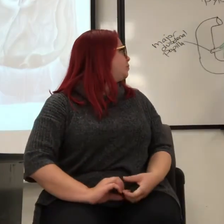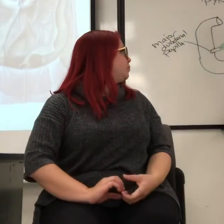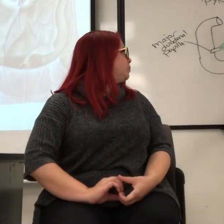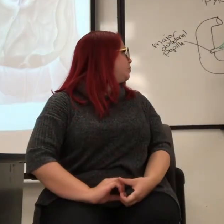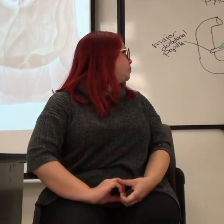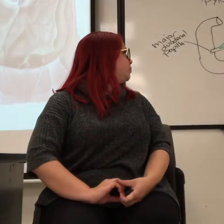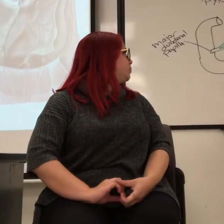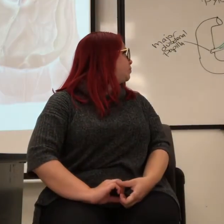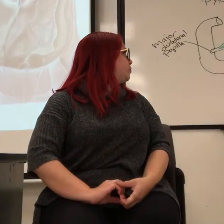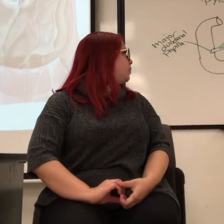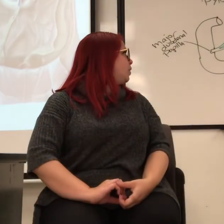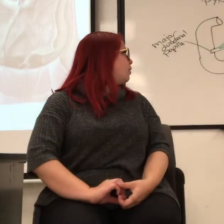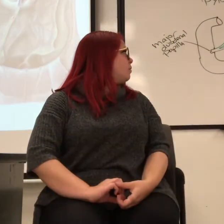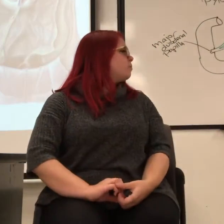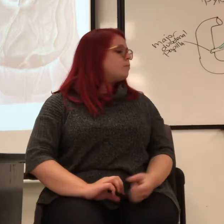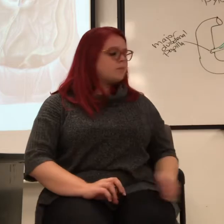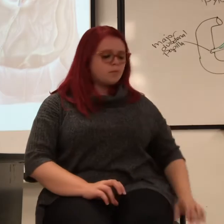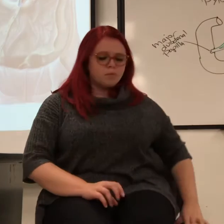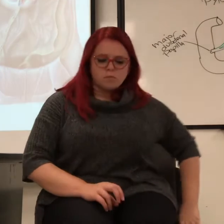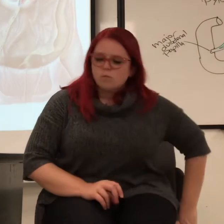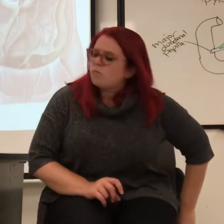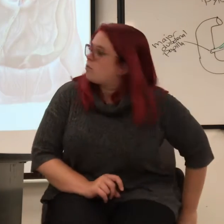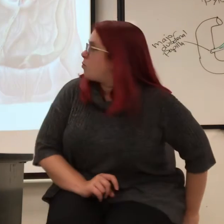A little side note, this is not duodenum.